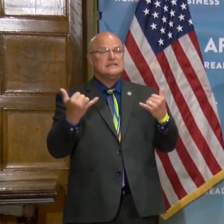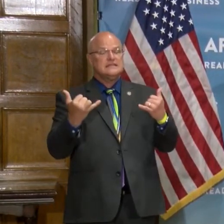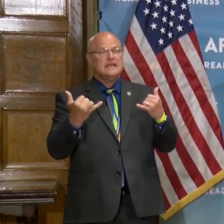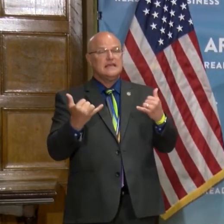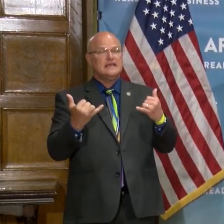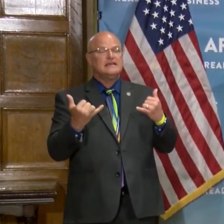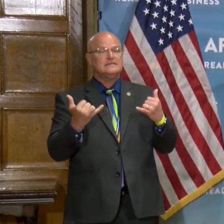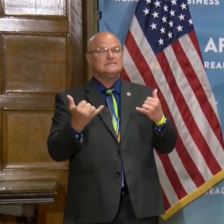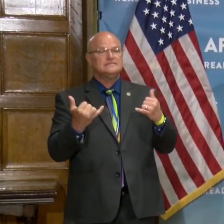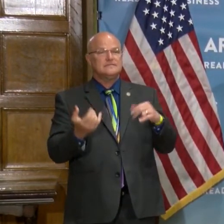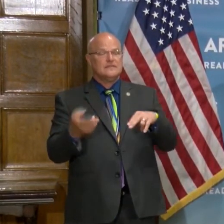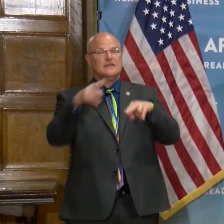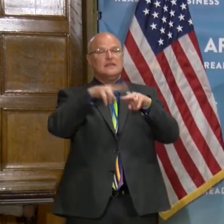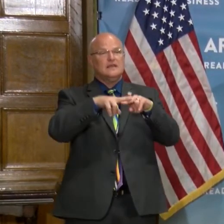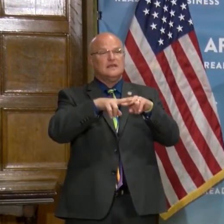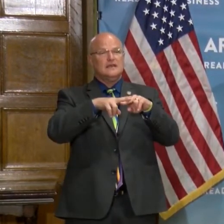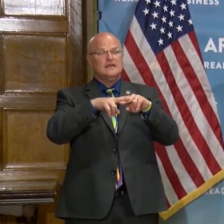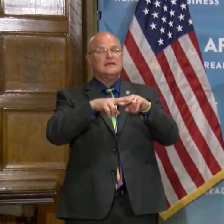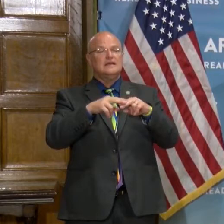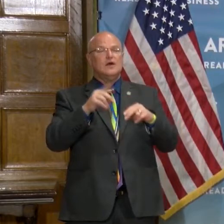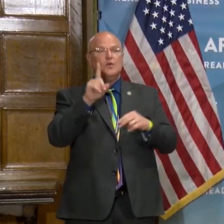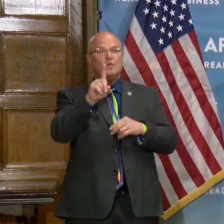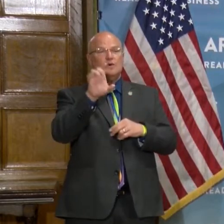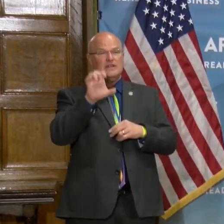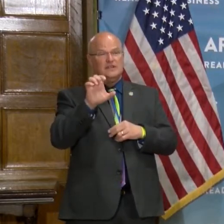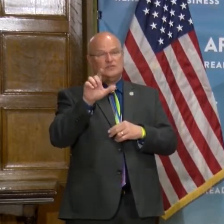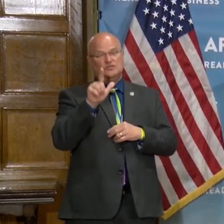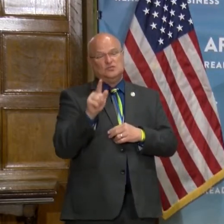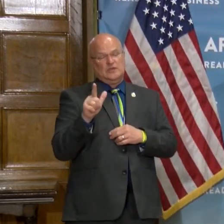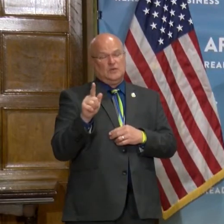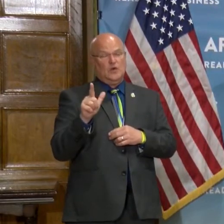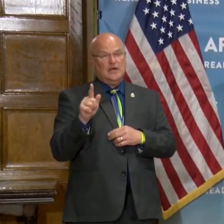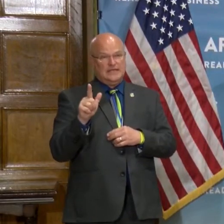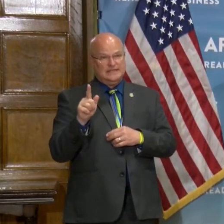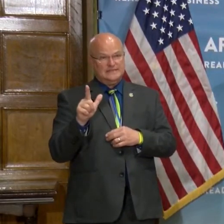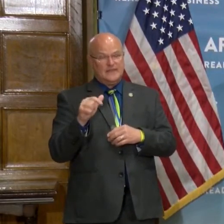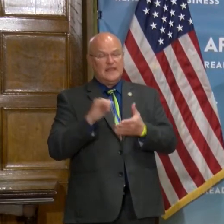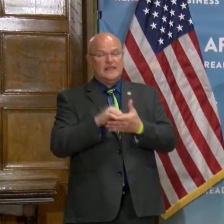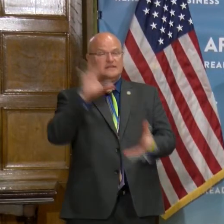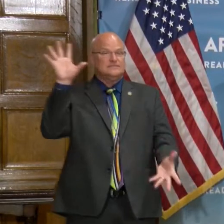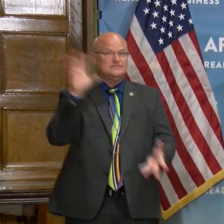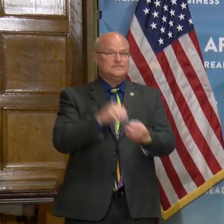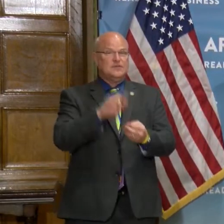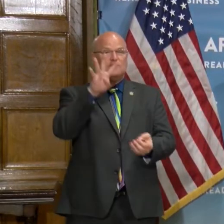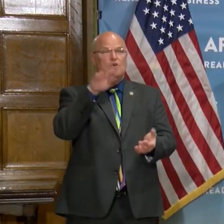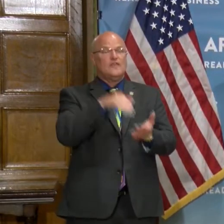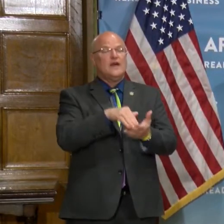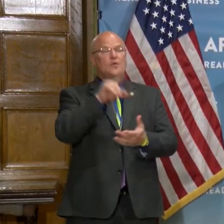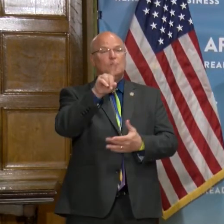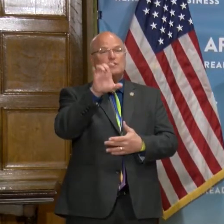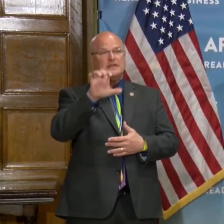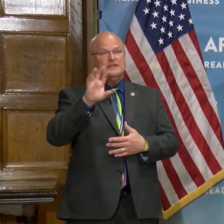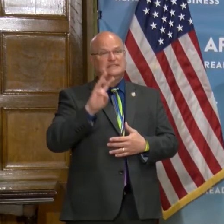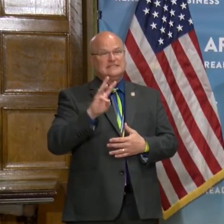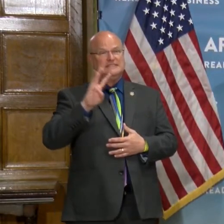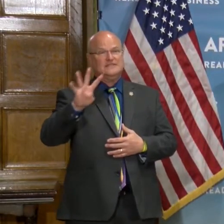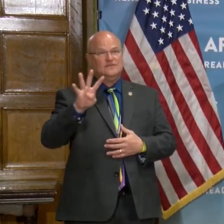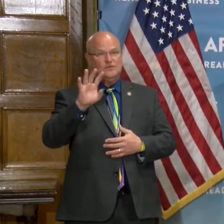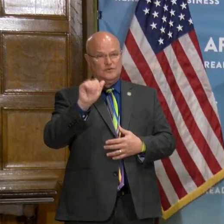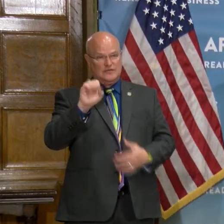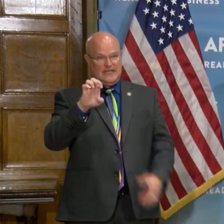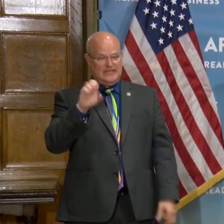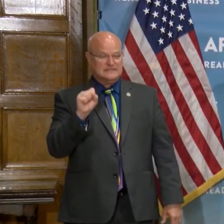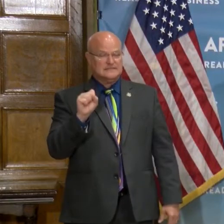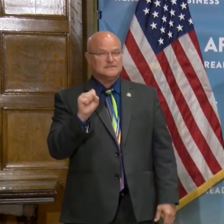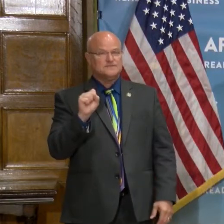there is an uptick in the cases of 121. That brings us to 4,164